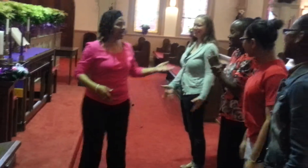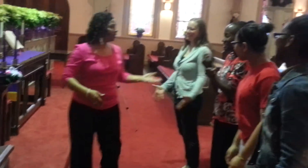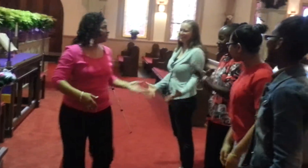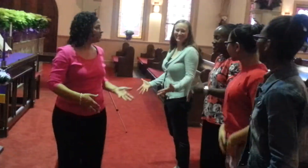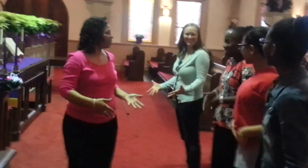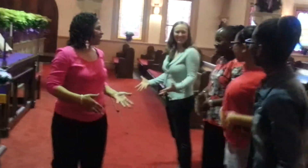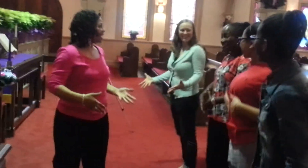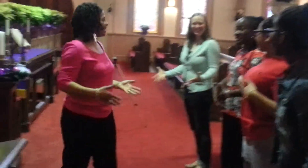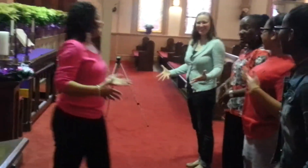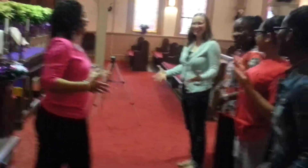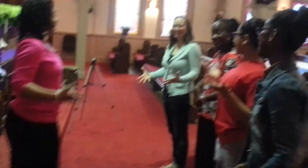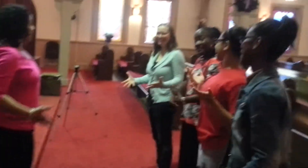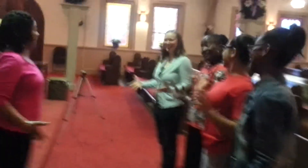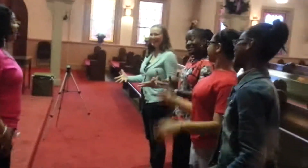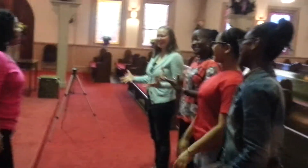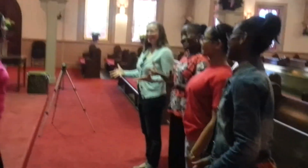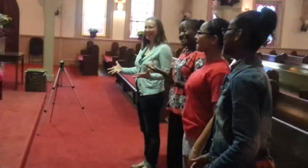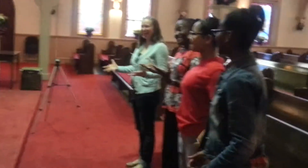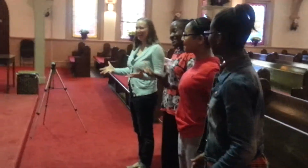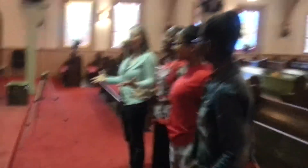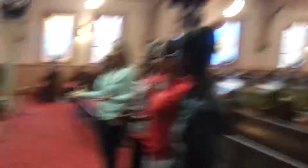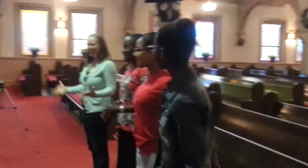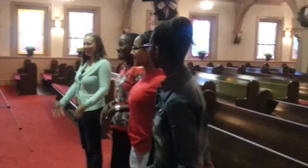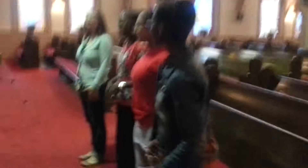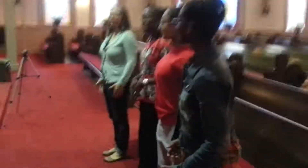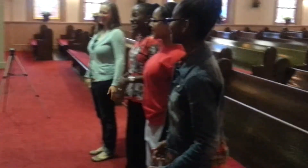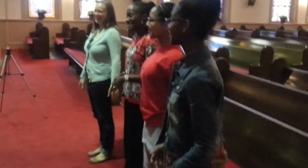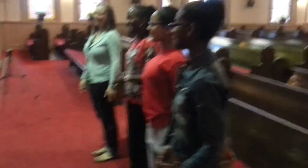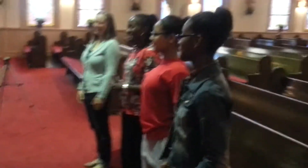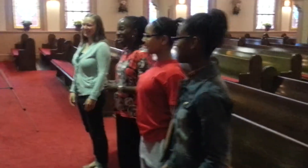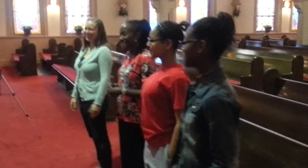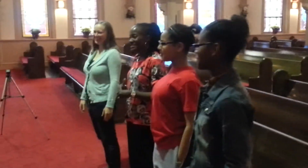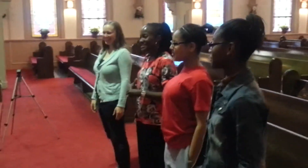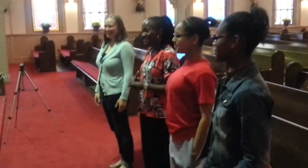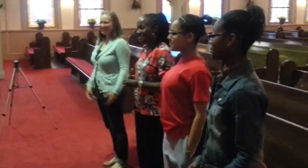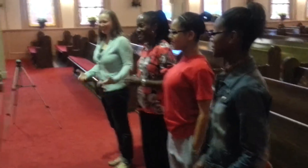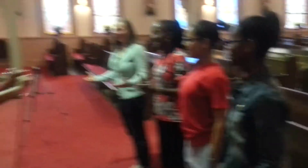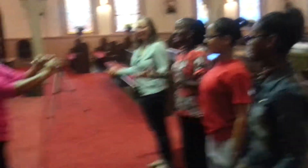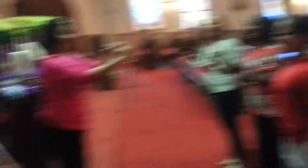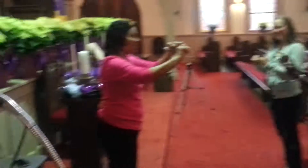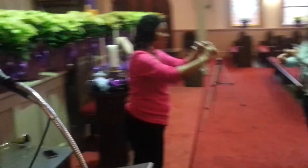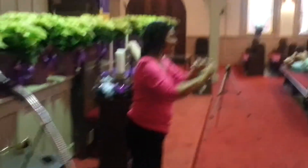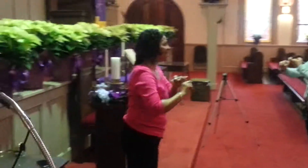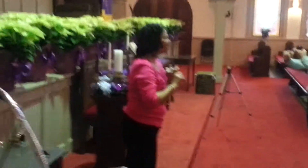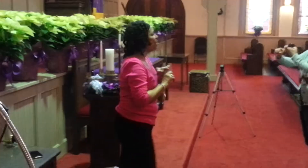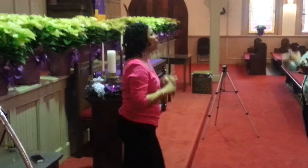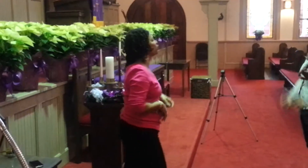at Kim. Expression. Yeah, it's yeah. And what a friend. Where's